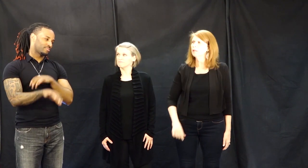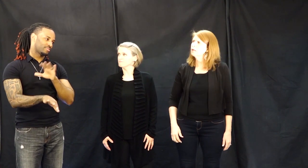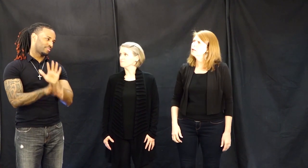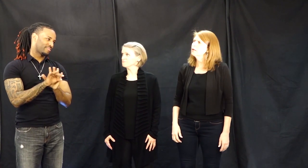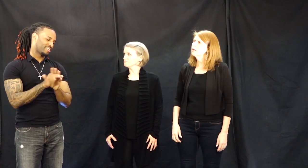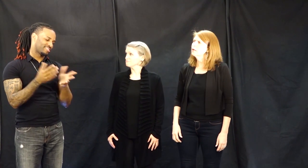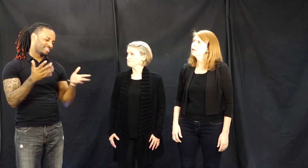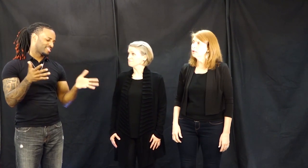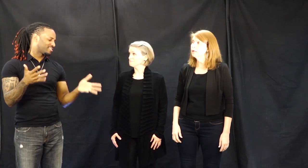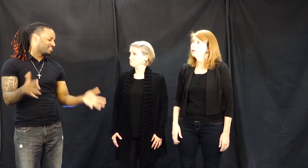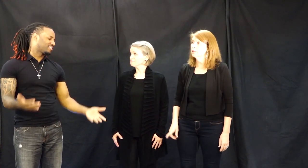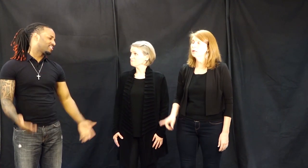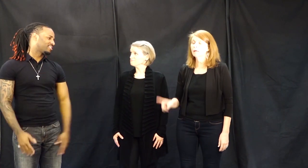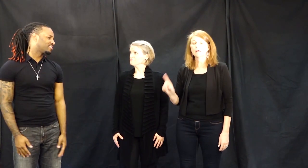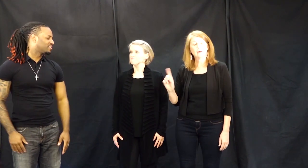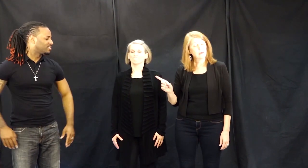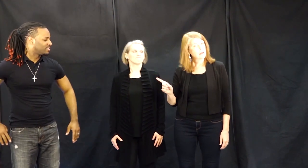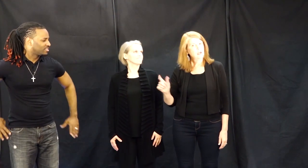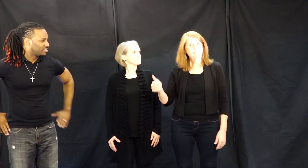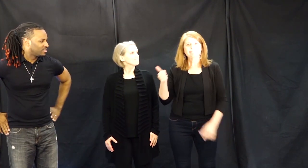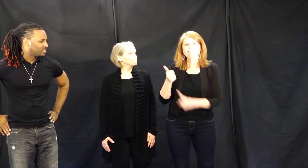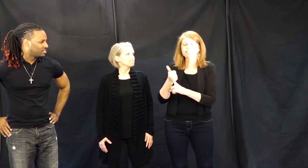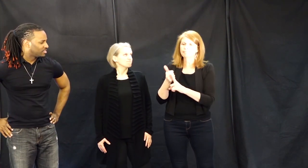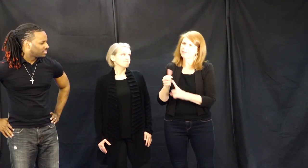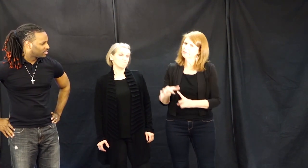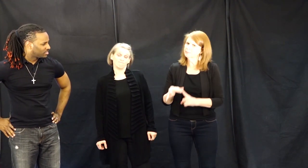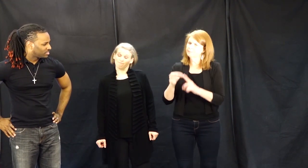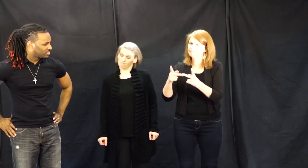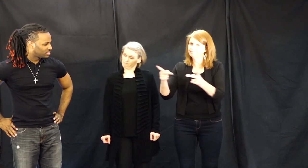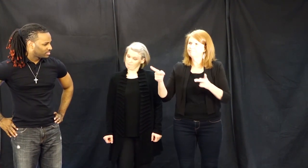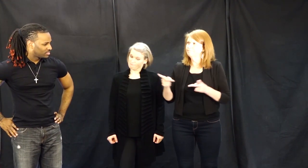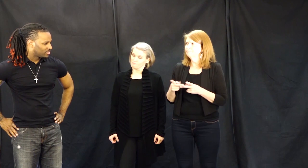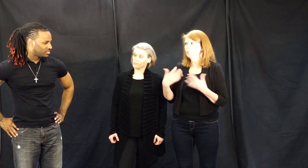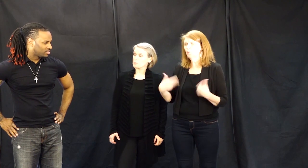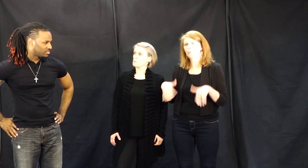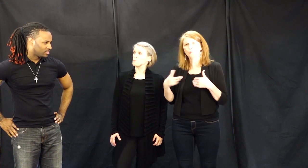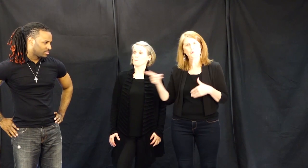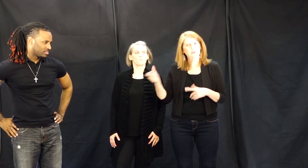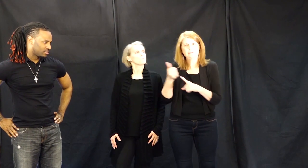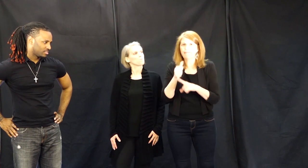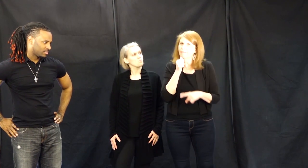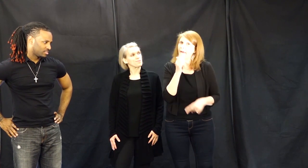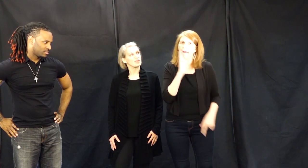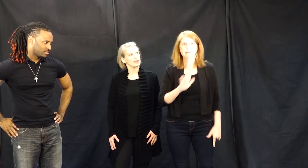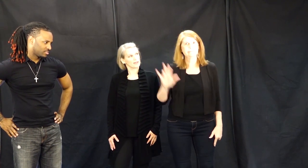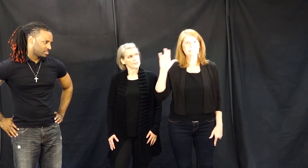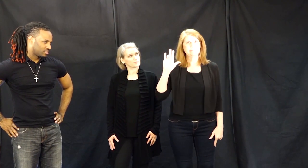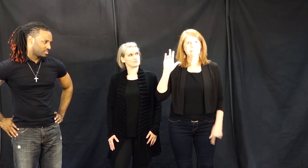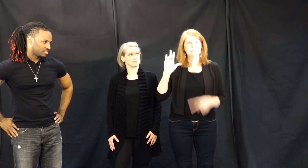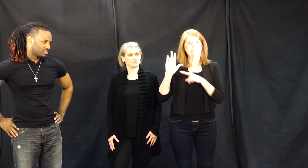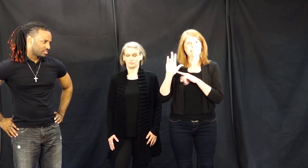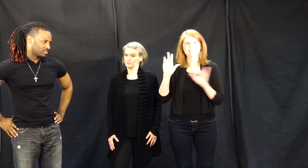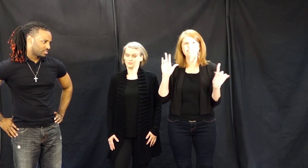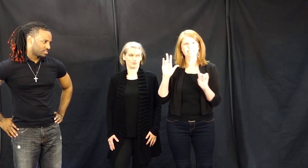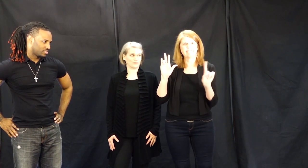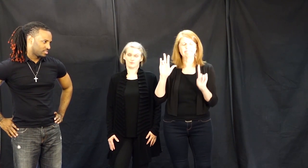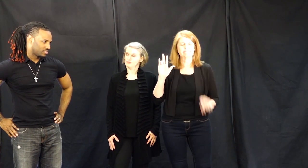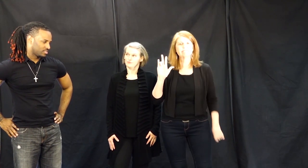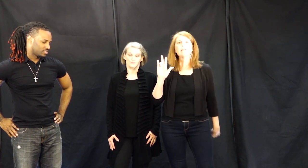what you have? Are you done? You are uniquely situated by virtue of your position. Though virtue is not a word I'd apply to this situation. To seek